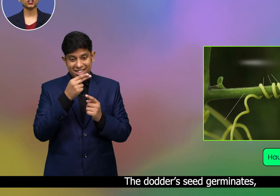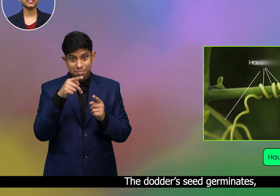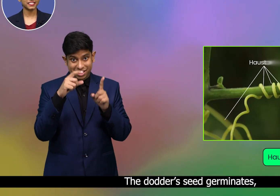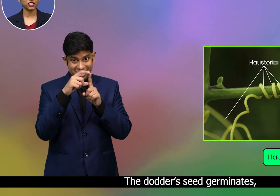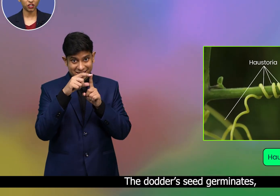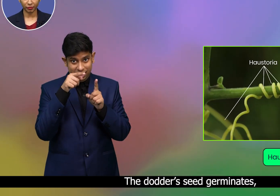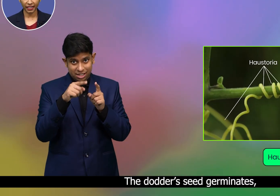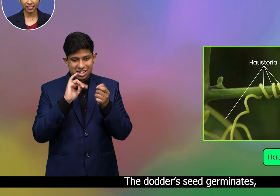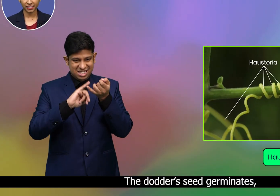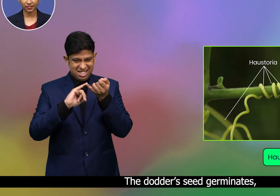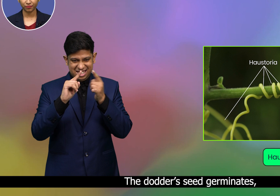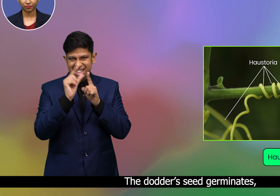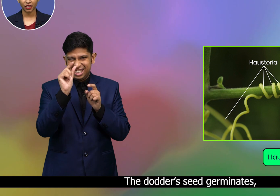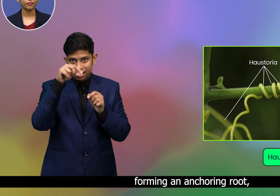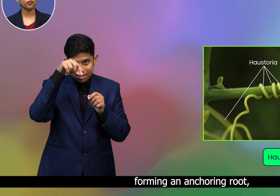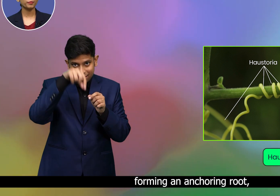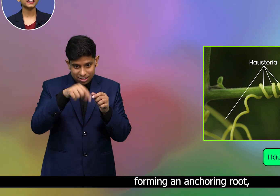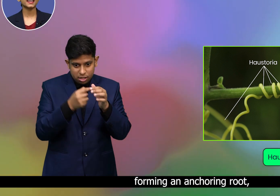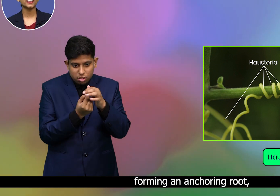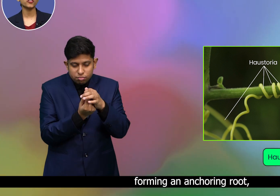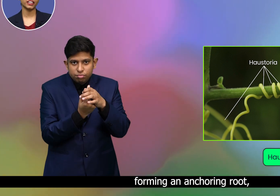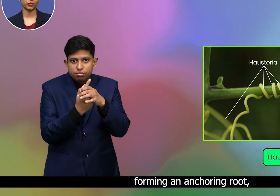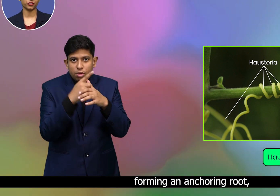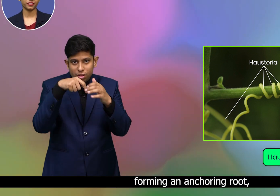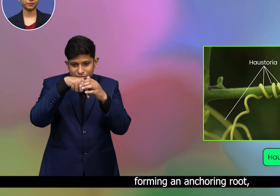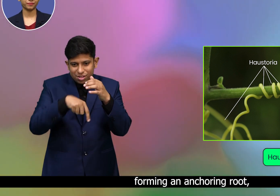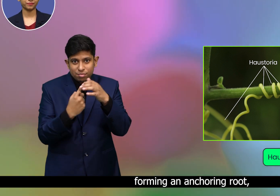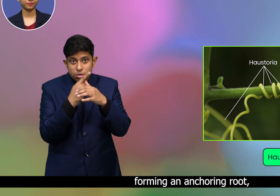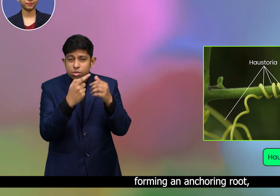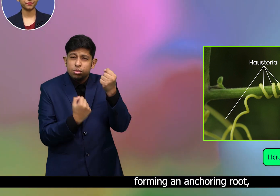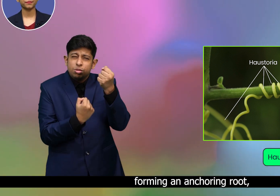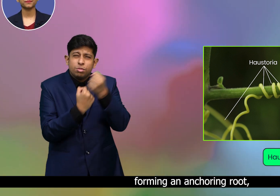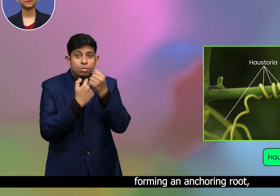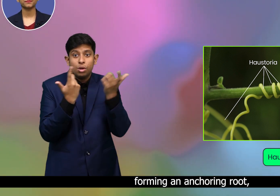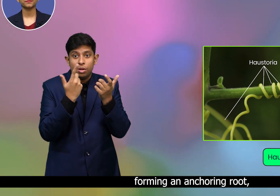The dodder seed germinates, forming an anchoring root,